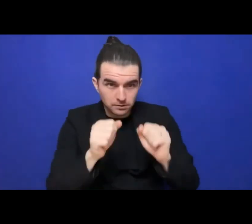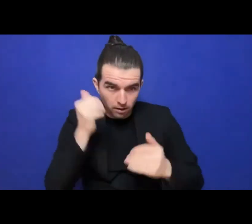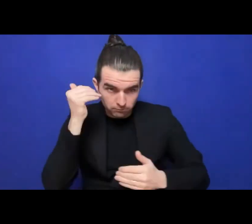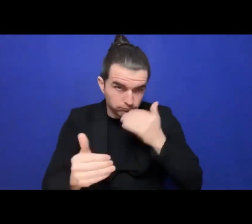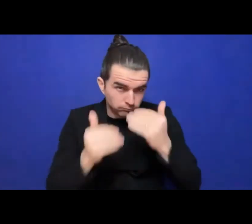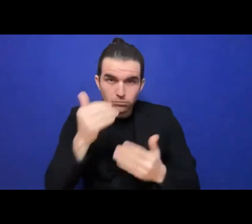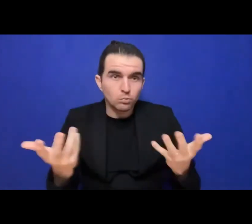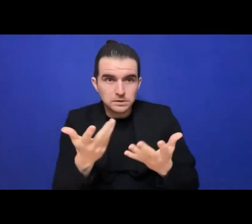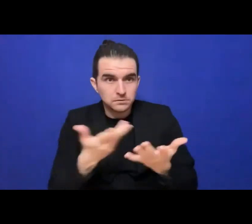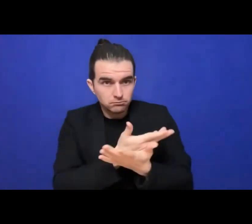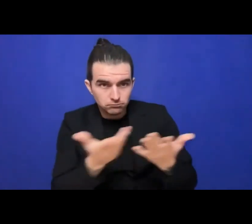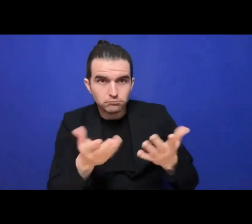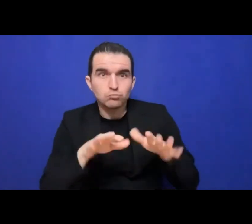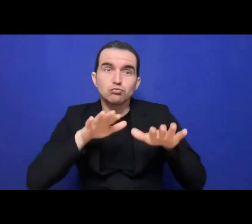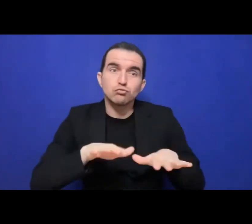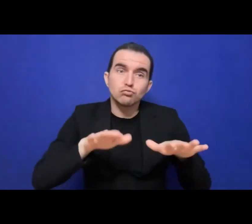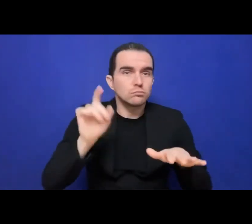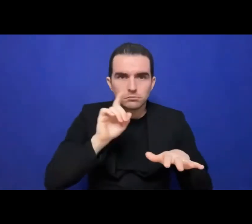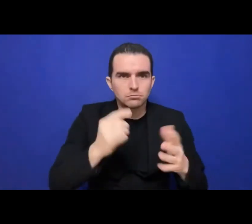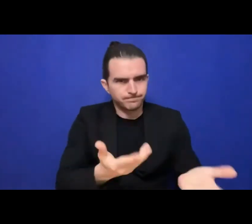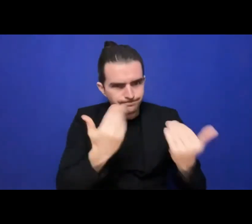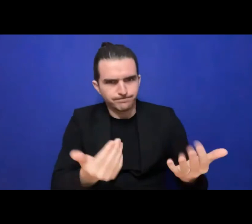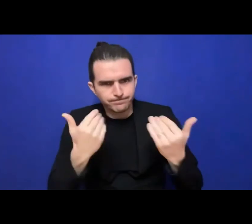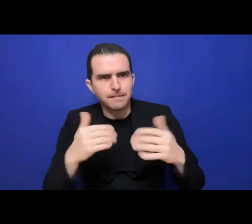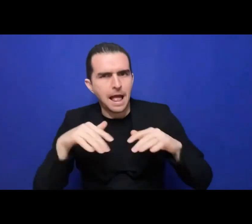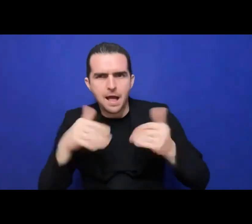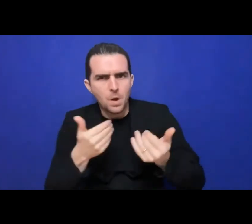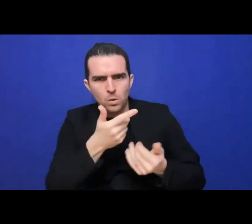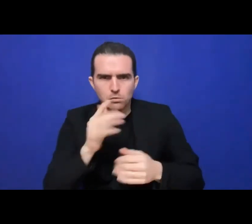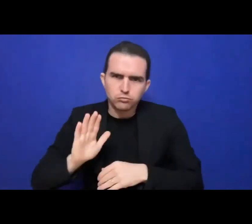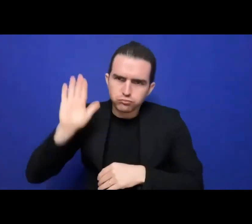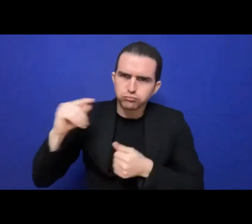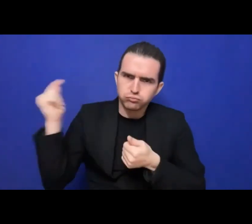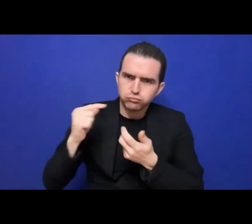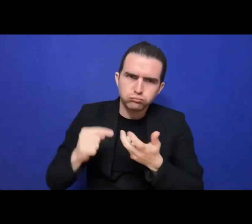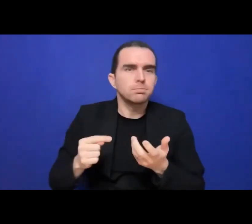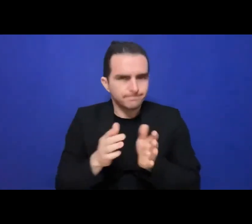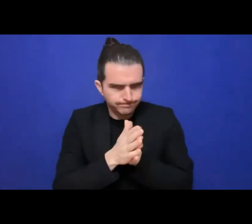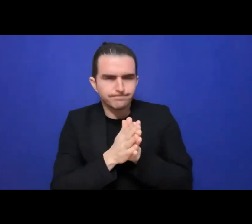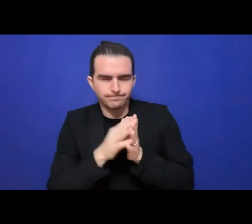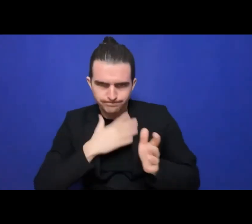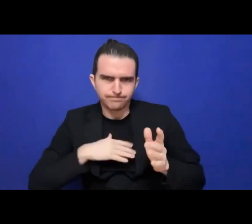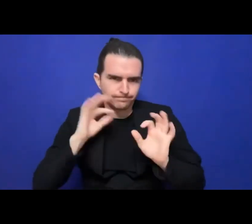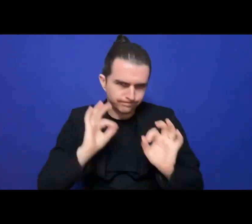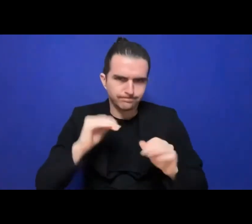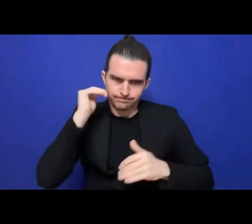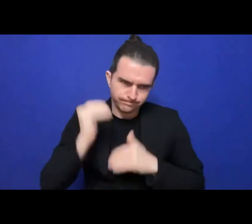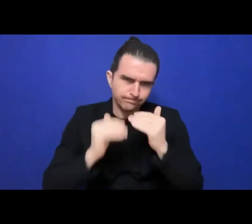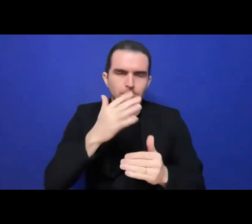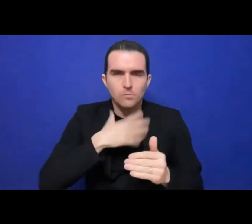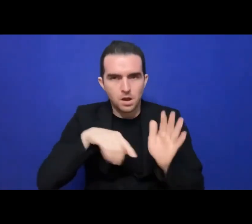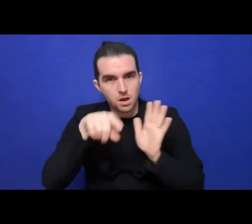both national and county levels. It is important that in all this framework, the civil society